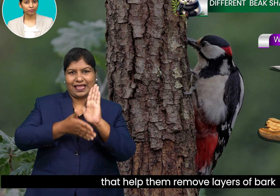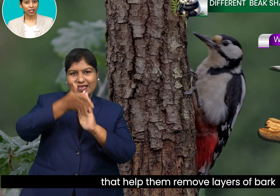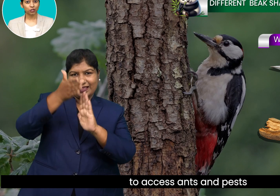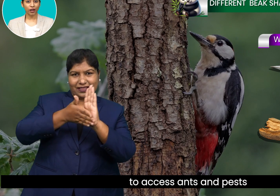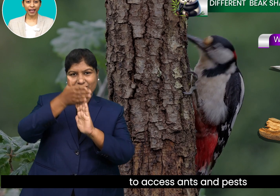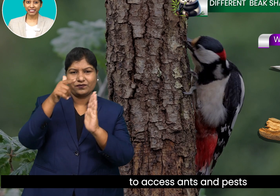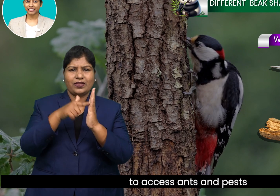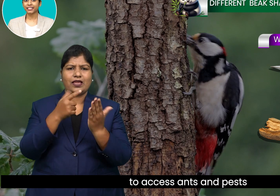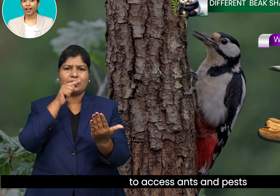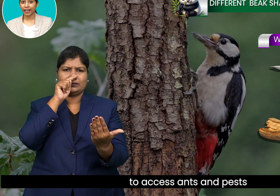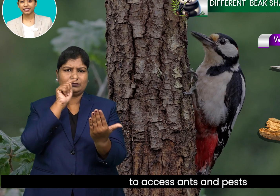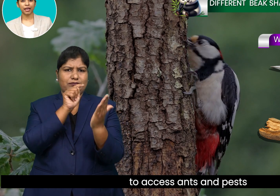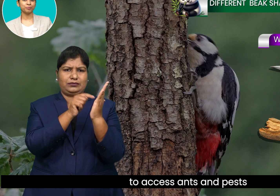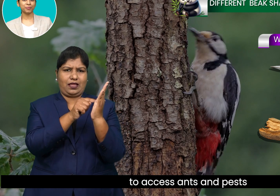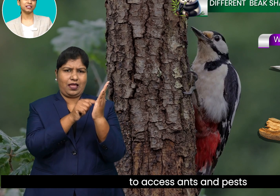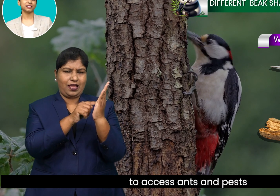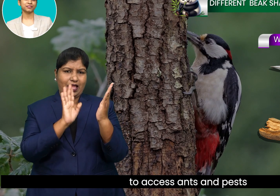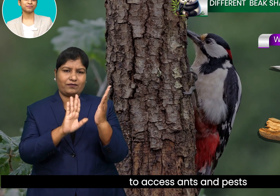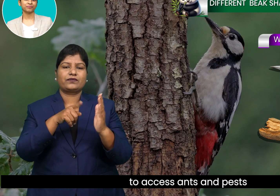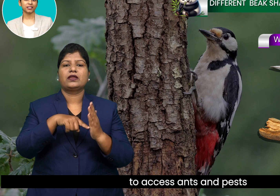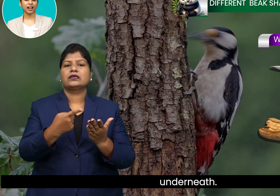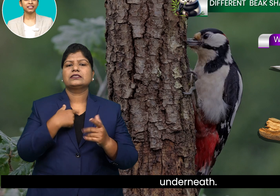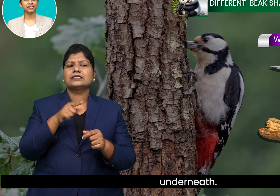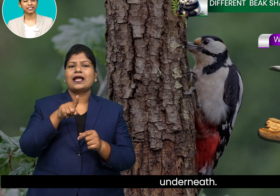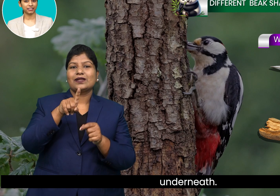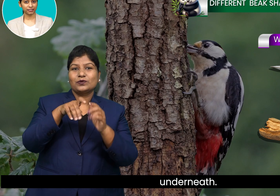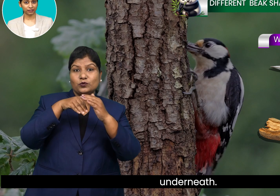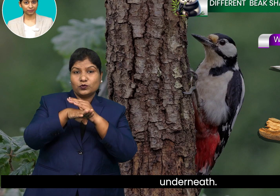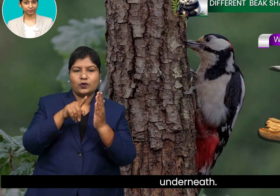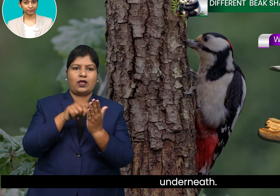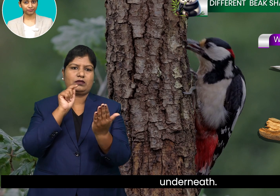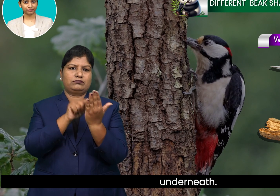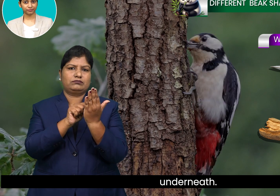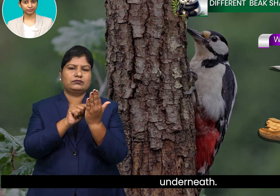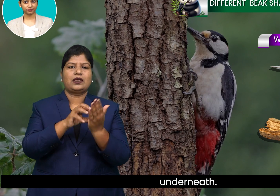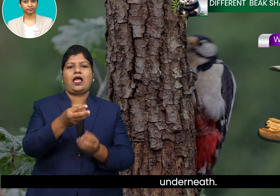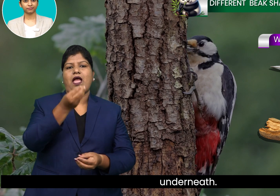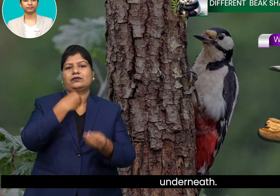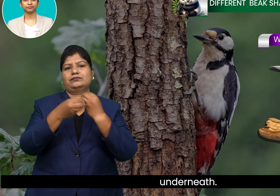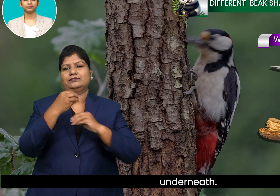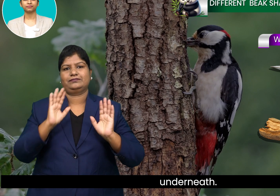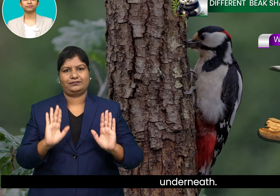bark to access ants and pests underneath.